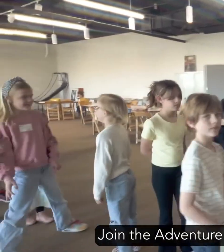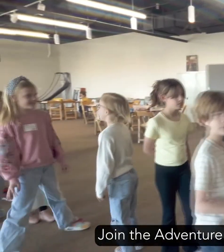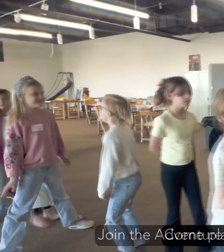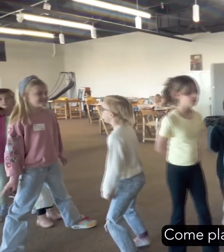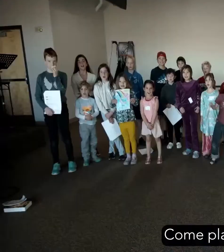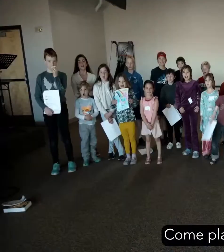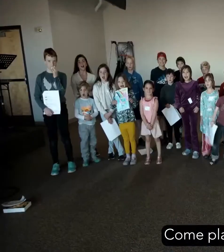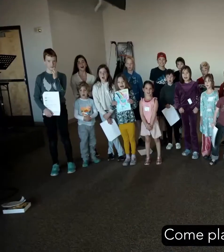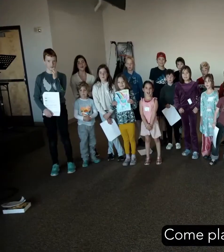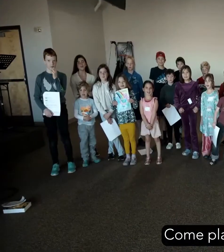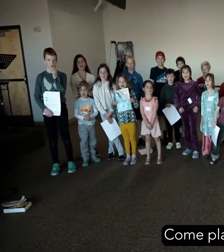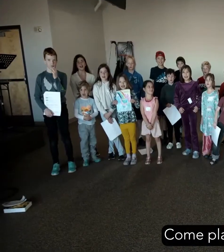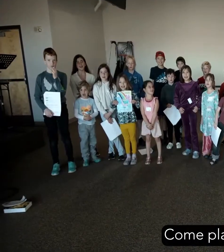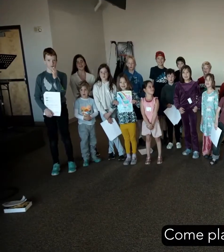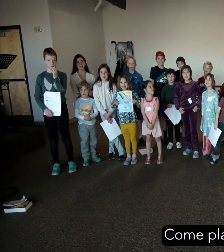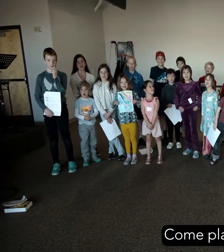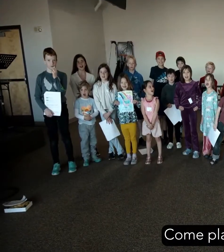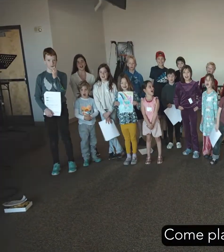today.